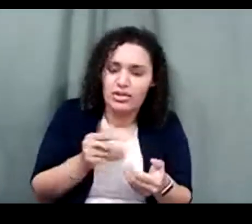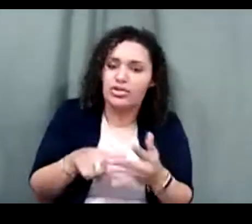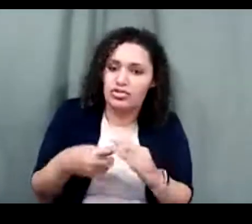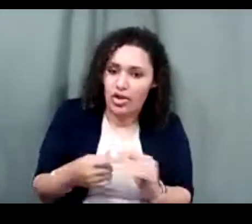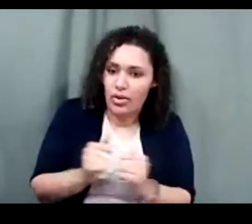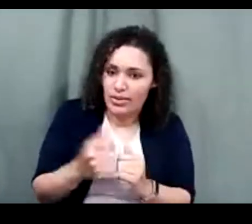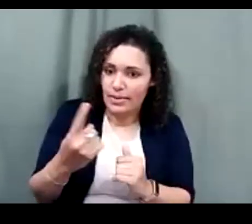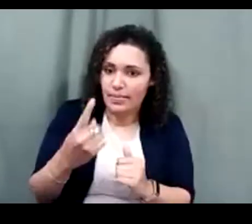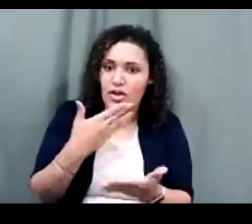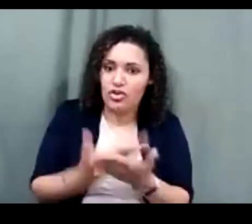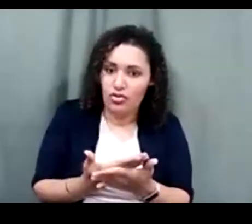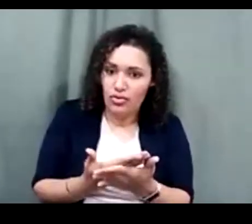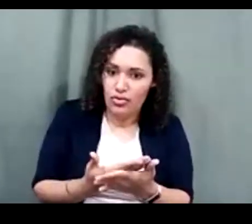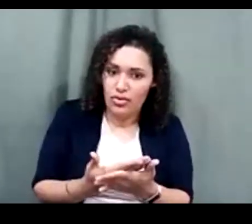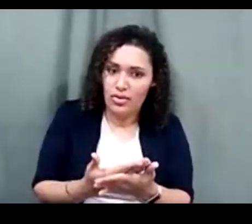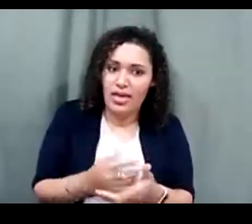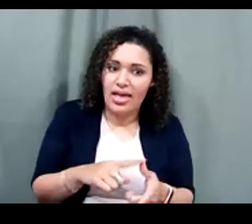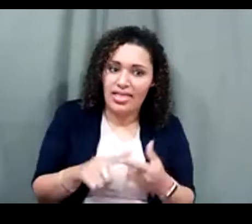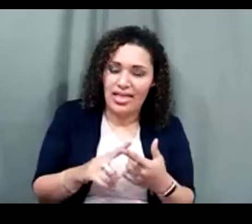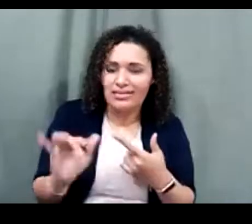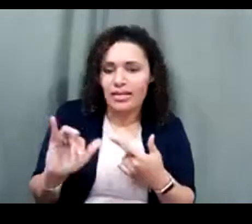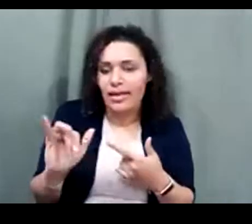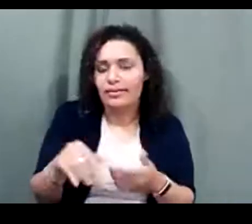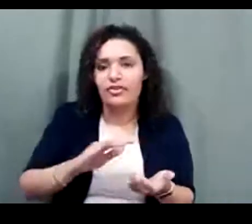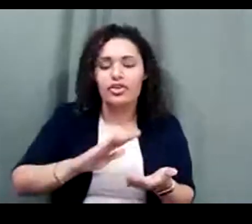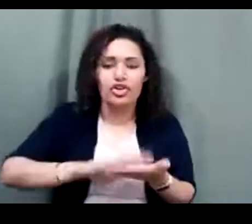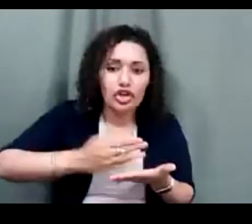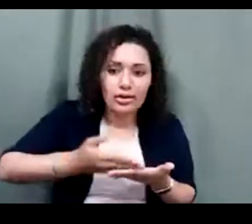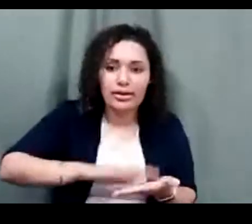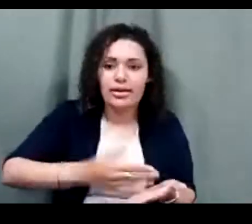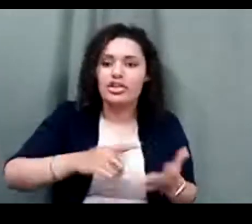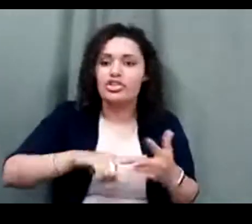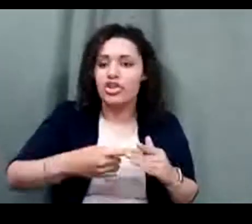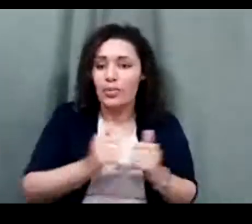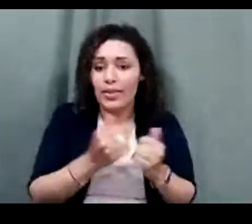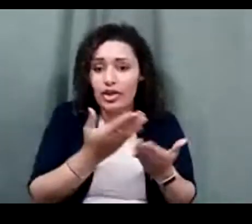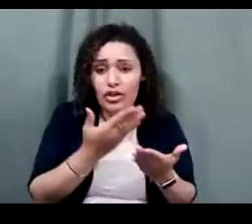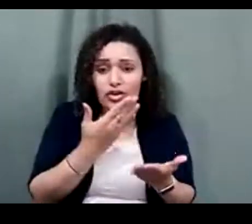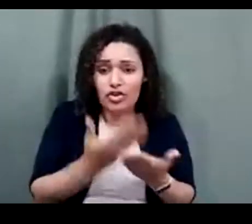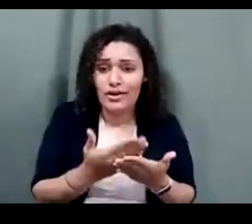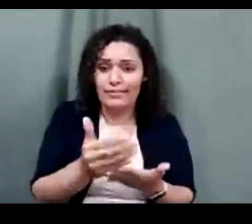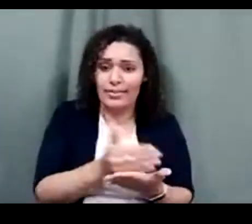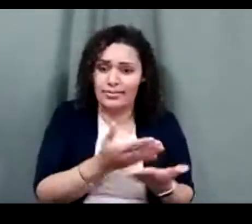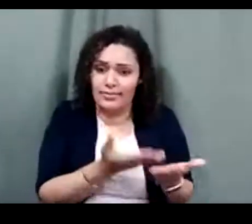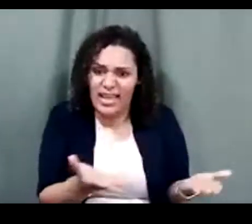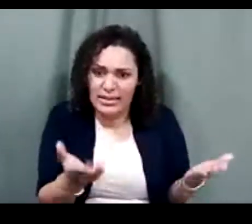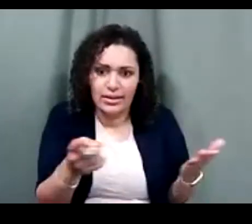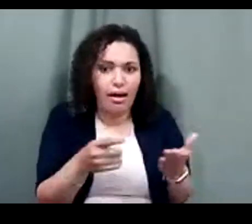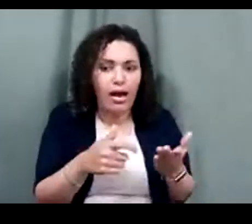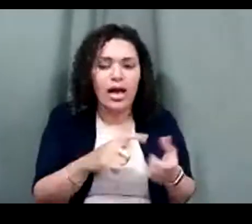with something that's really good. And it's kind of like if you're cooking and you start out with really good ingredients, it's going to be easier to